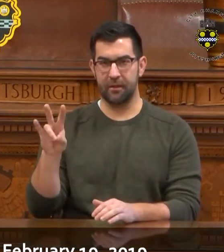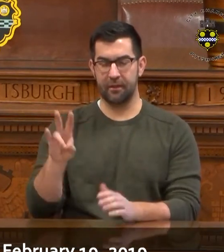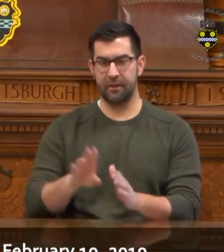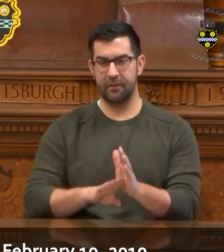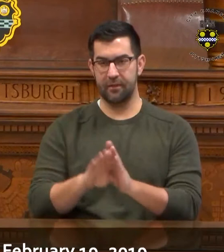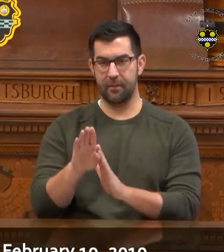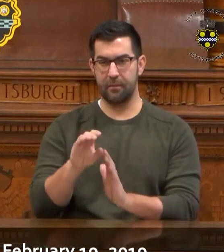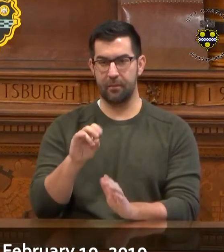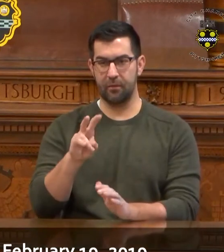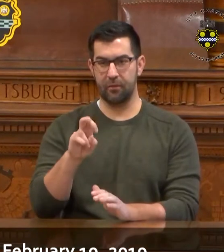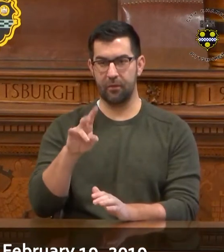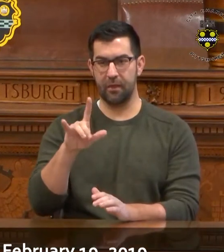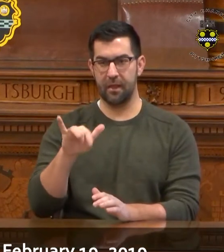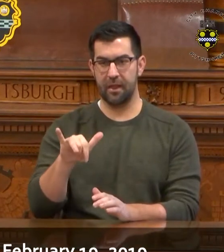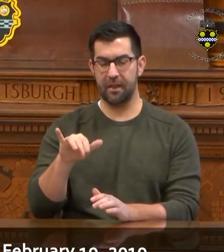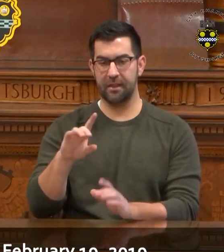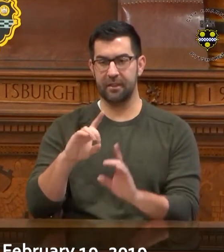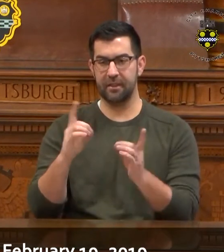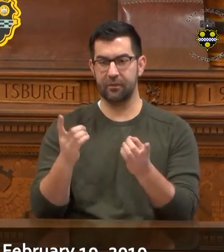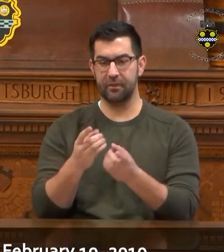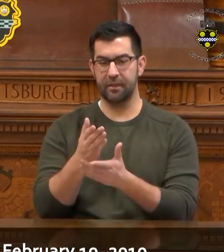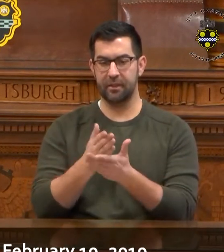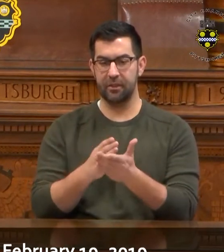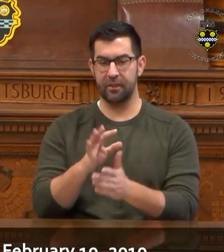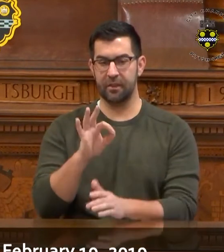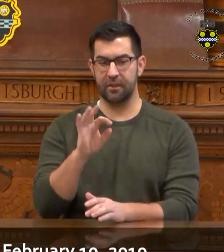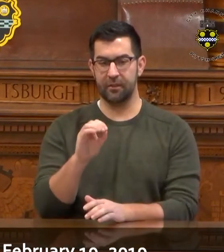Development Overlay Districts, Section